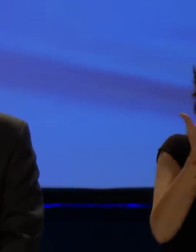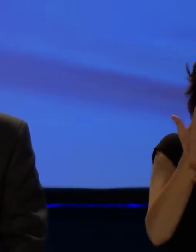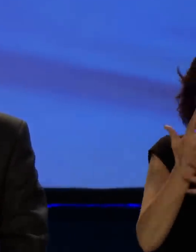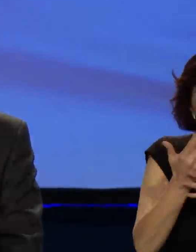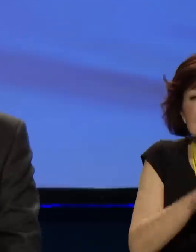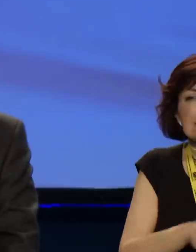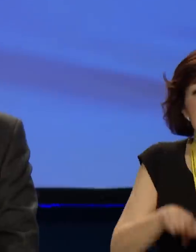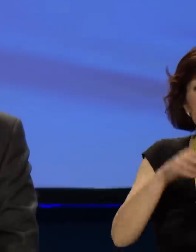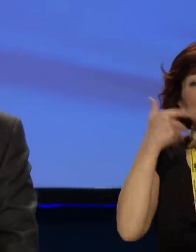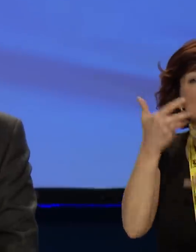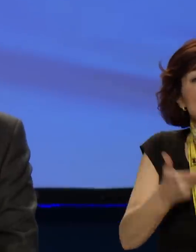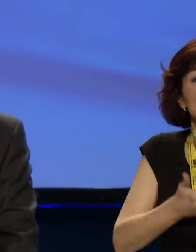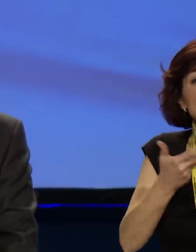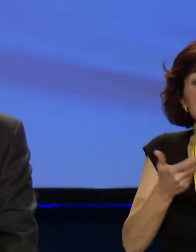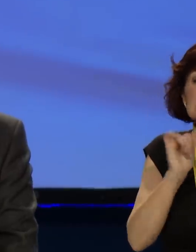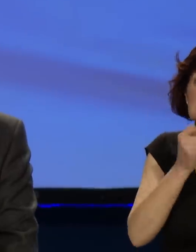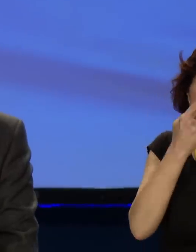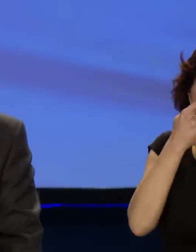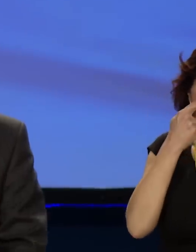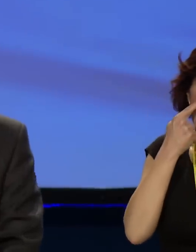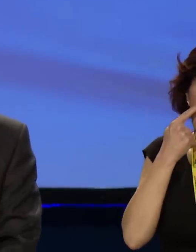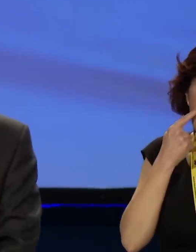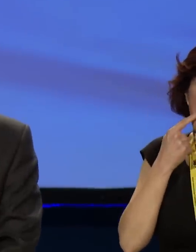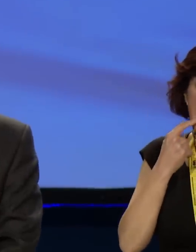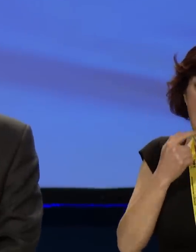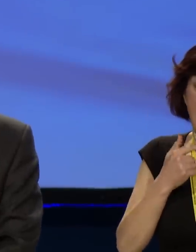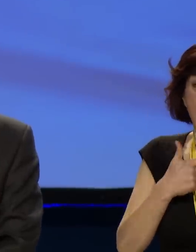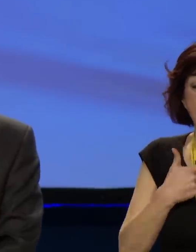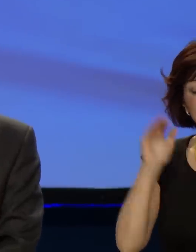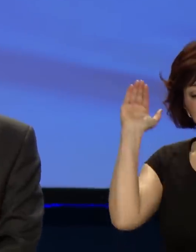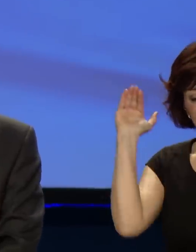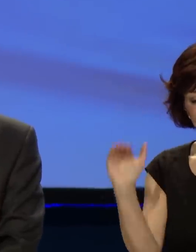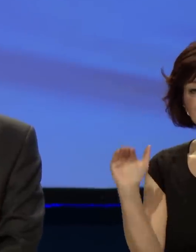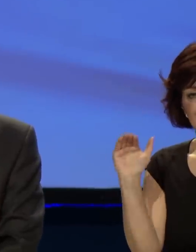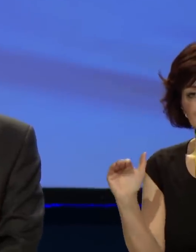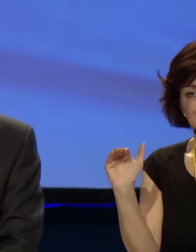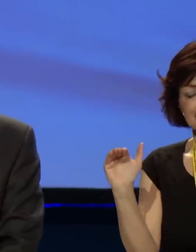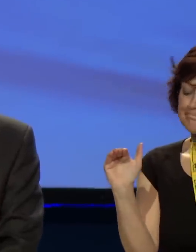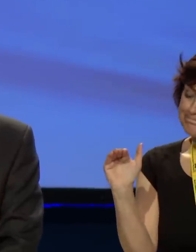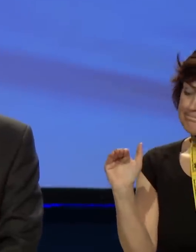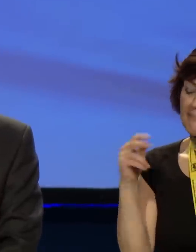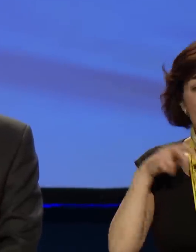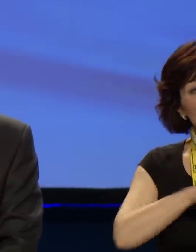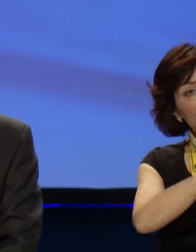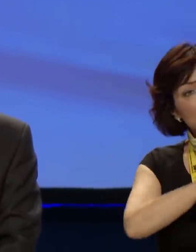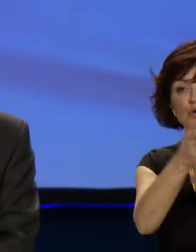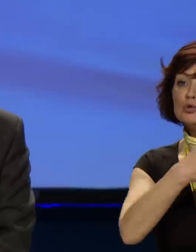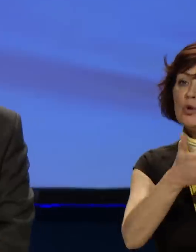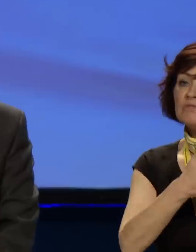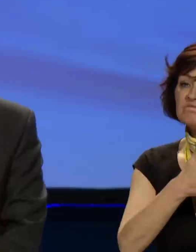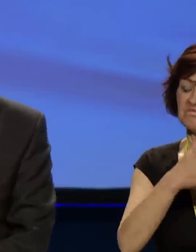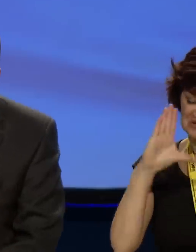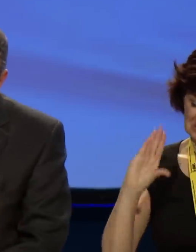story, has a tear or two in his eye. I place my hand briefly on his shoulder as I walk to the door. It is